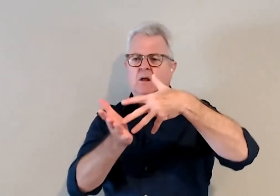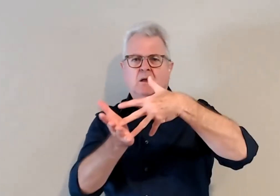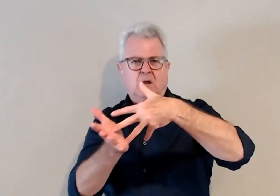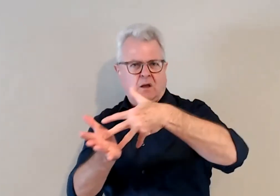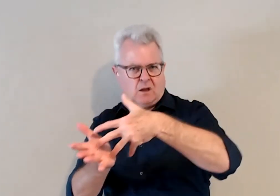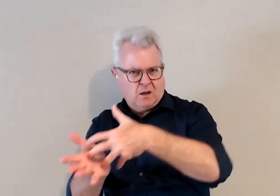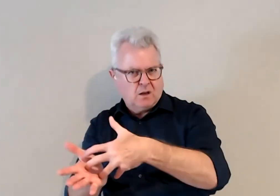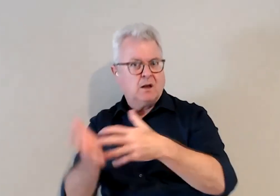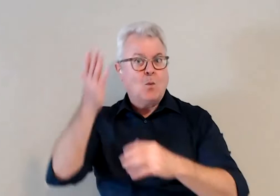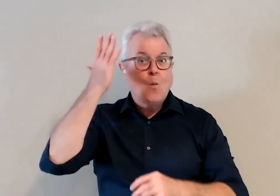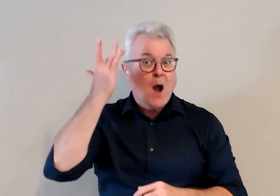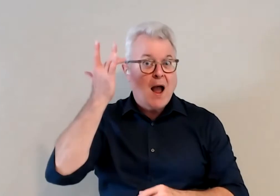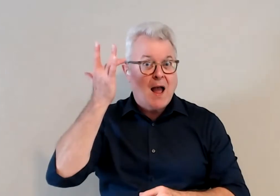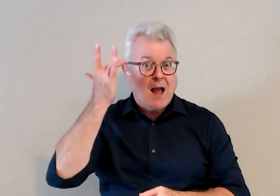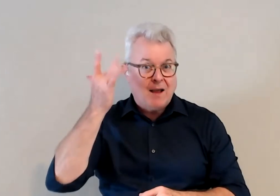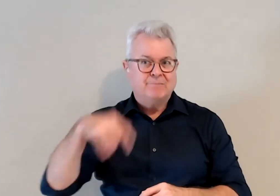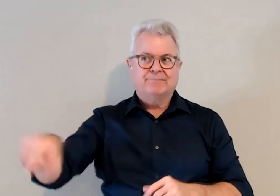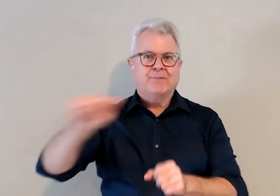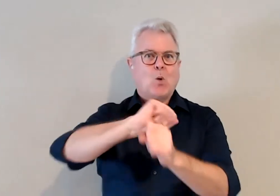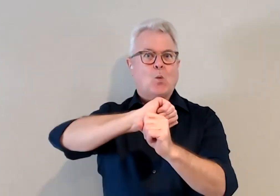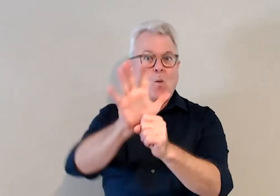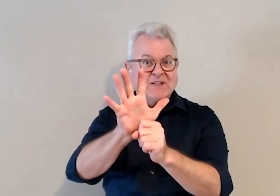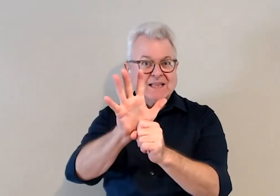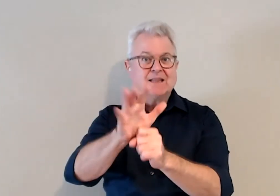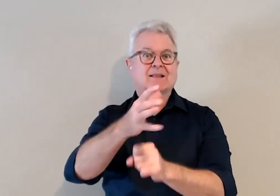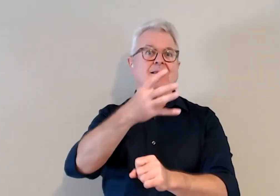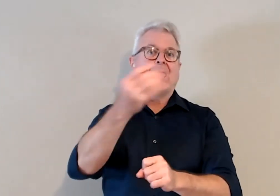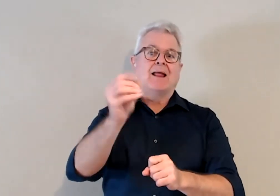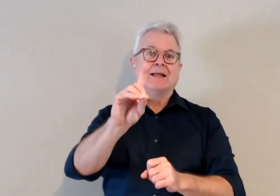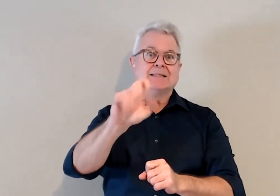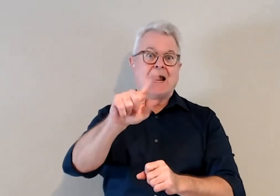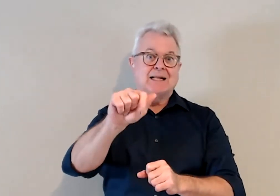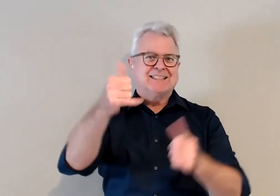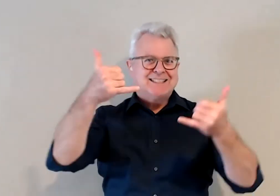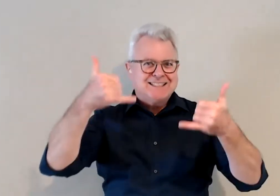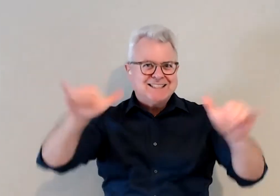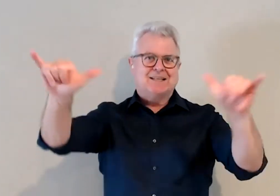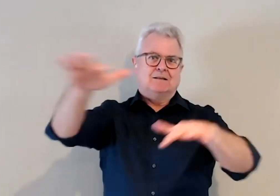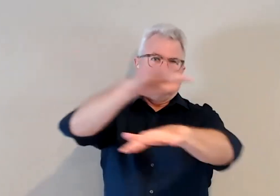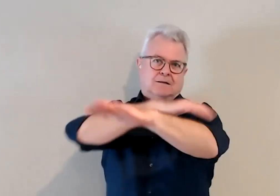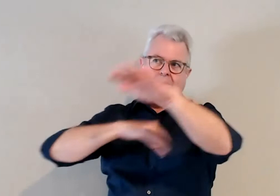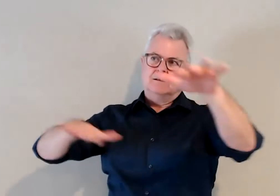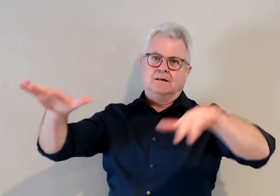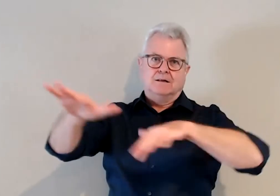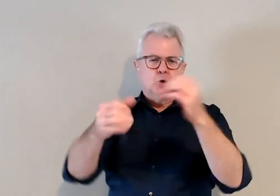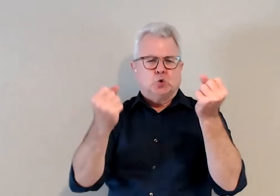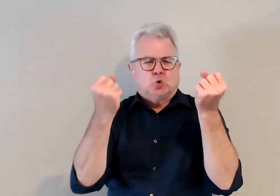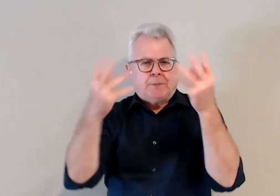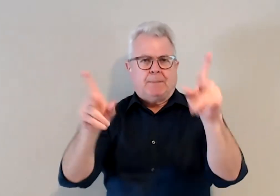that booster. Because over time, what happens is your immune system has been compromised and weakened. And the Delta variant